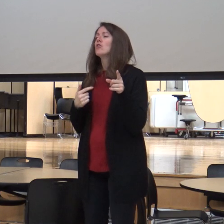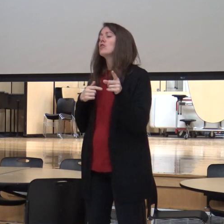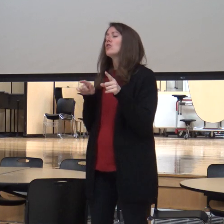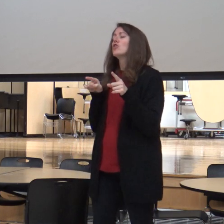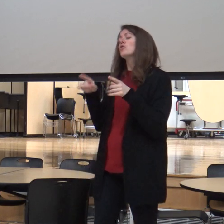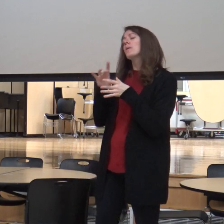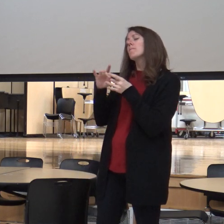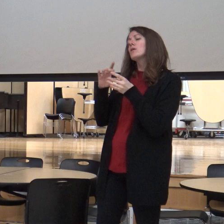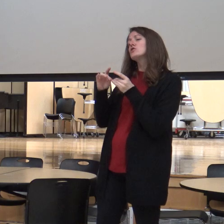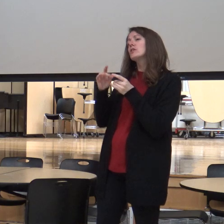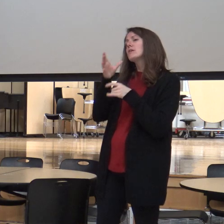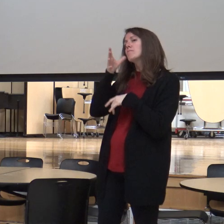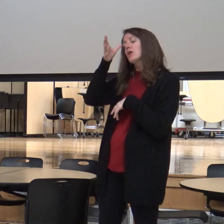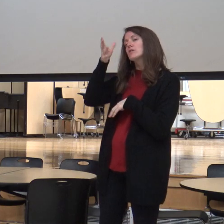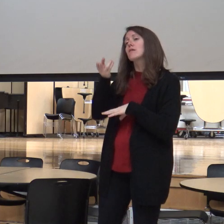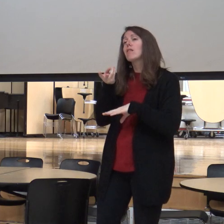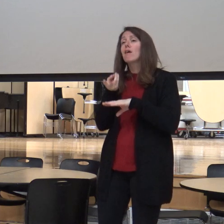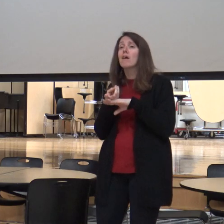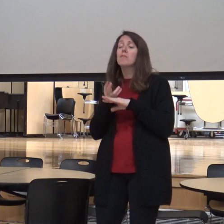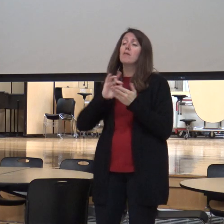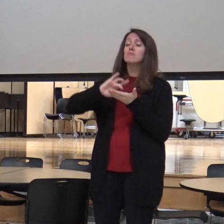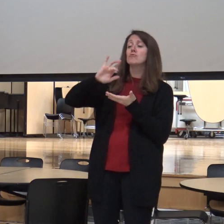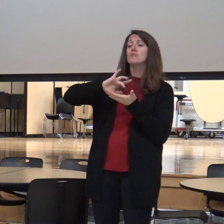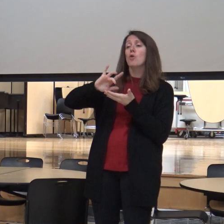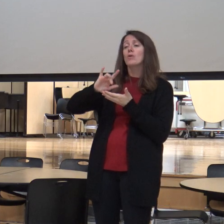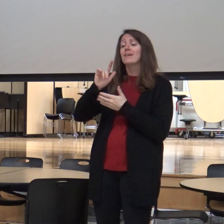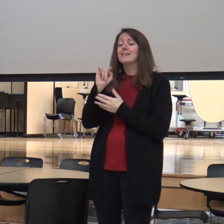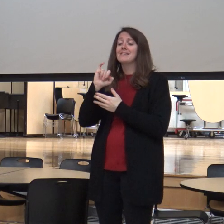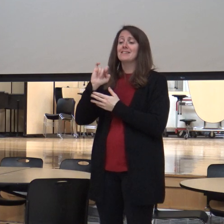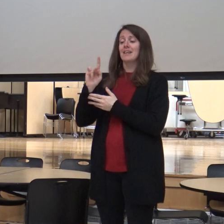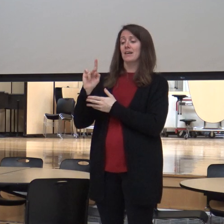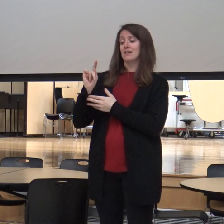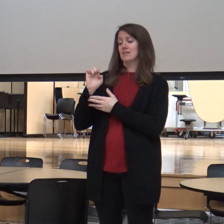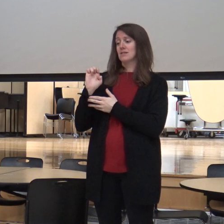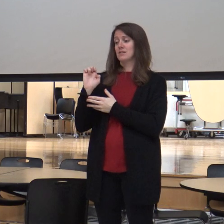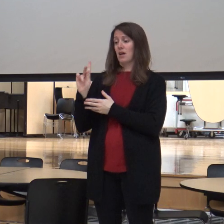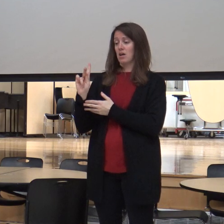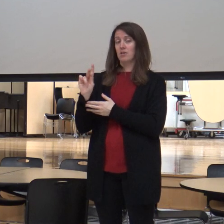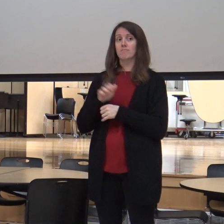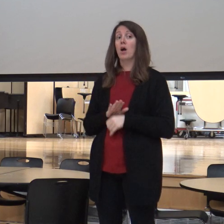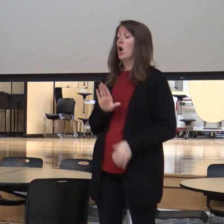bed on TikTok. In your opinion,